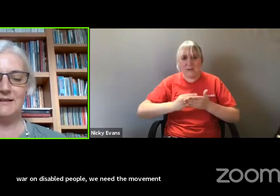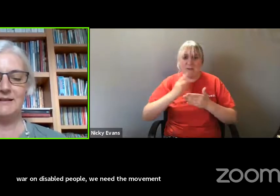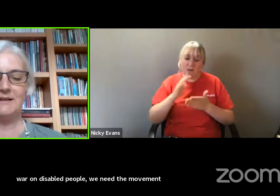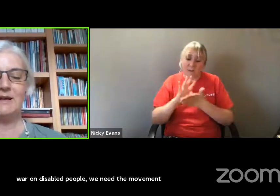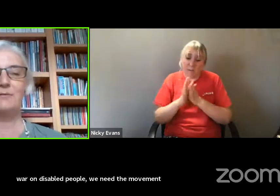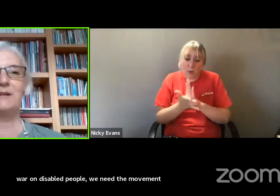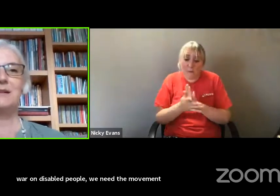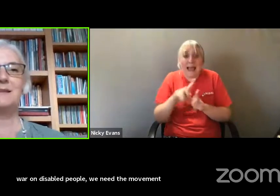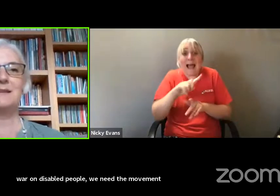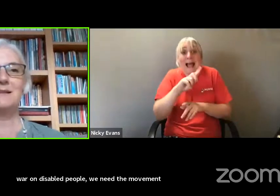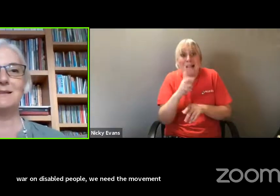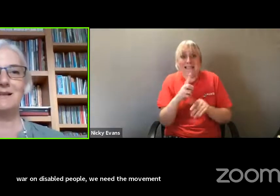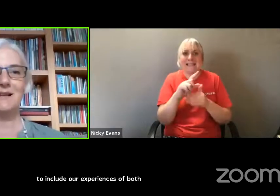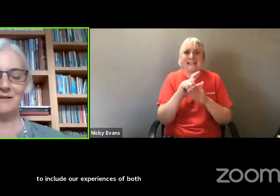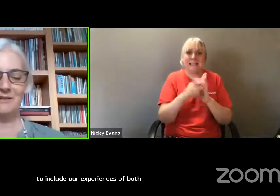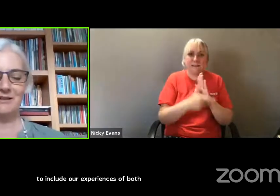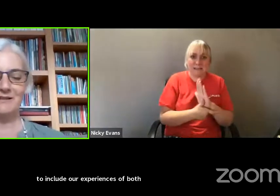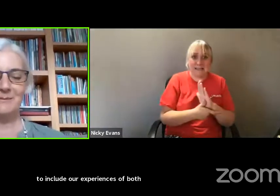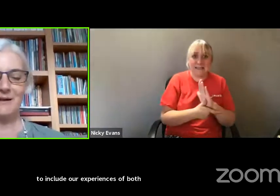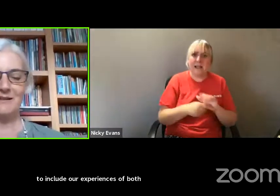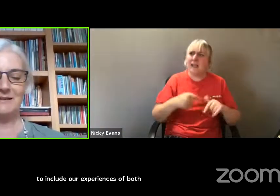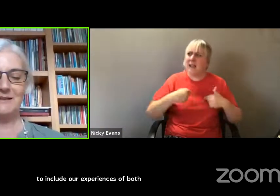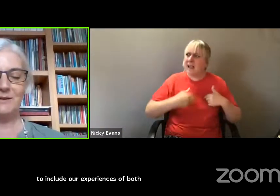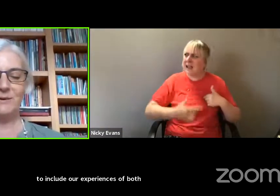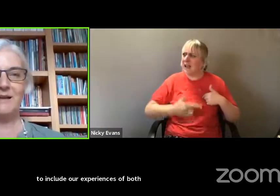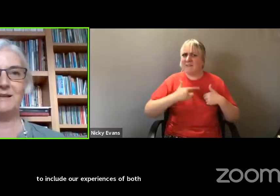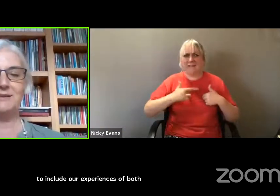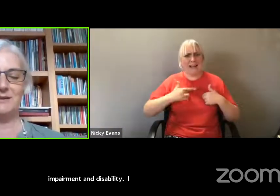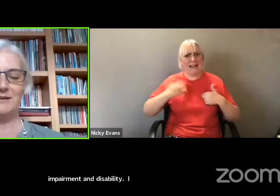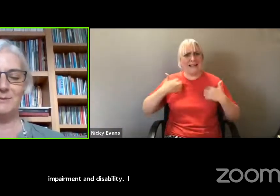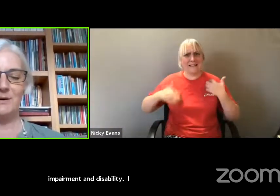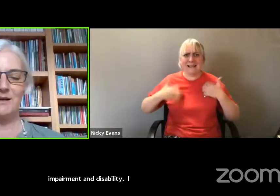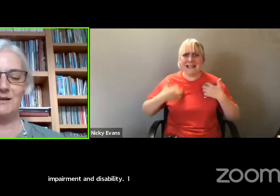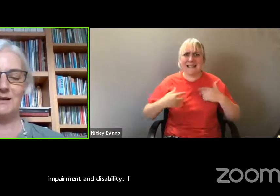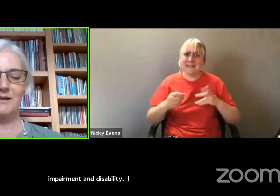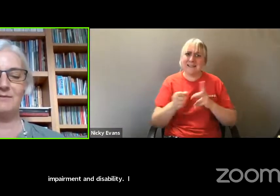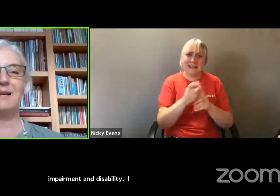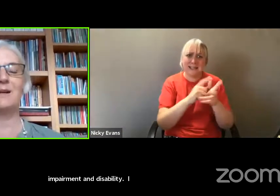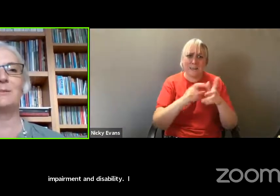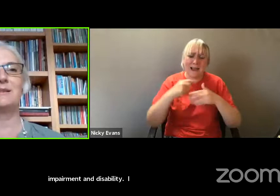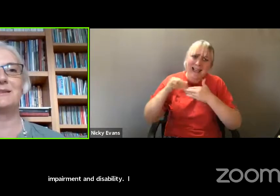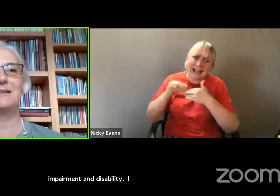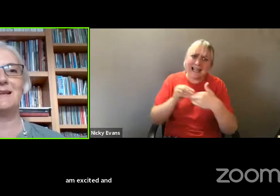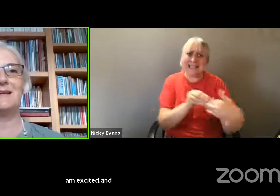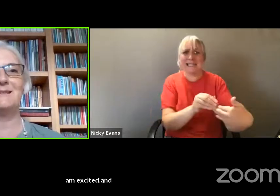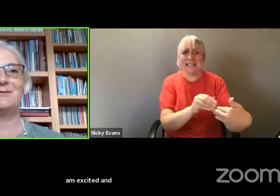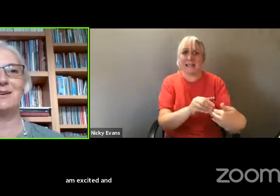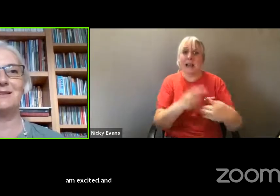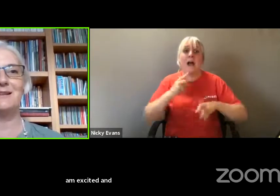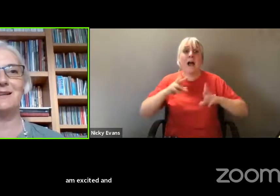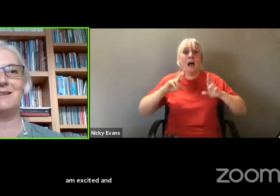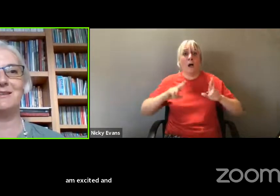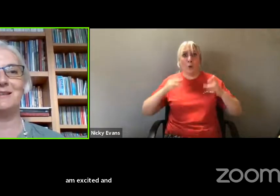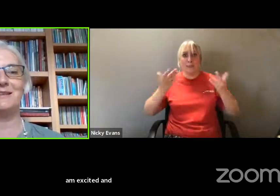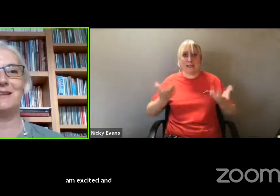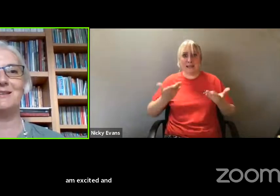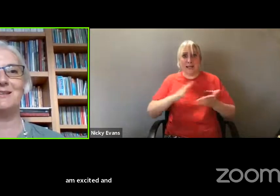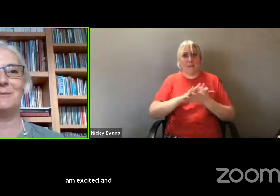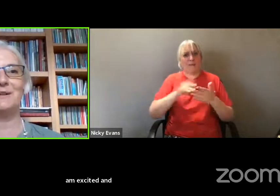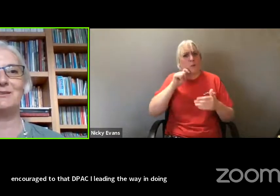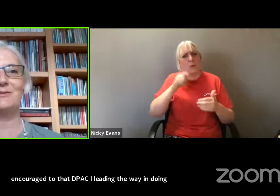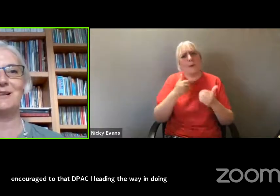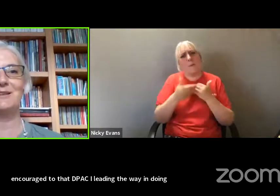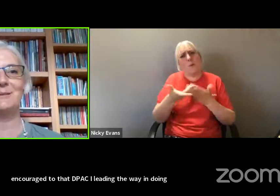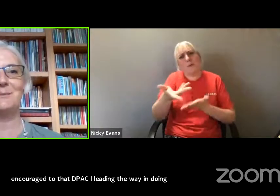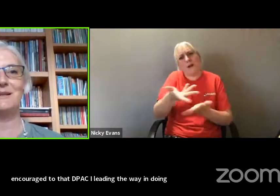disability. I'm really excited and encouraged that Deepak's leading the way in doing this work, and I really hope that today leads to further dialogue. And thank you